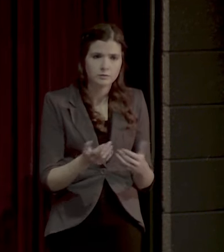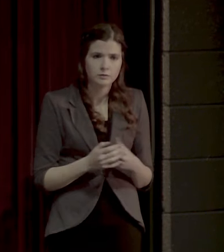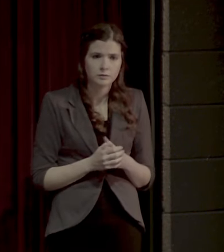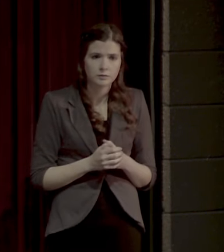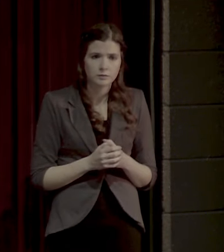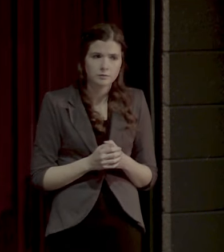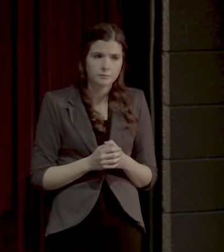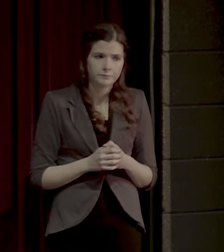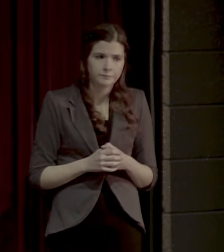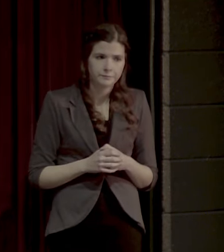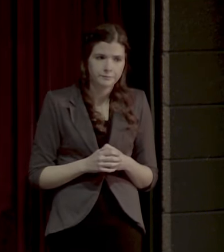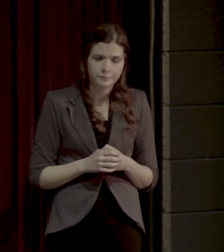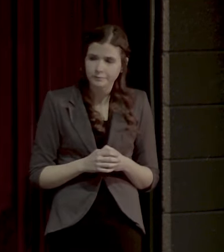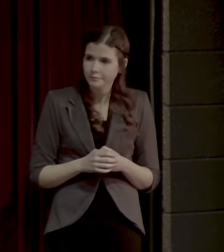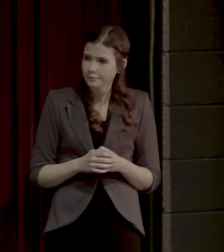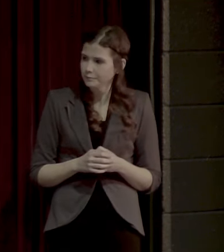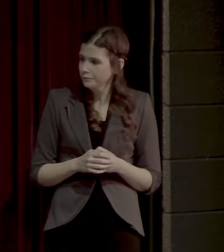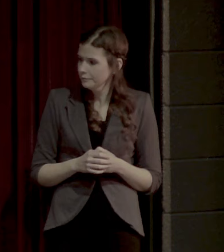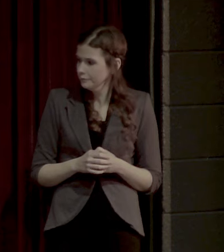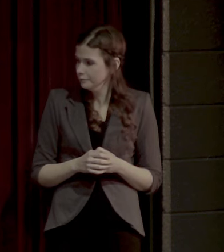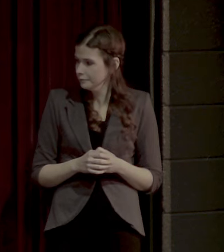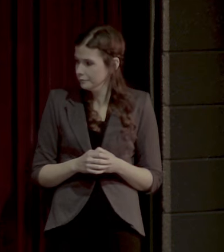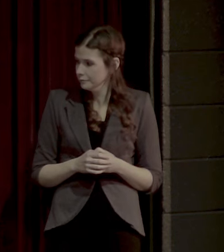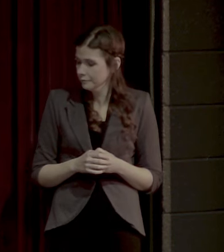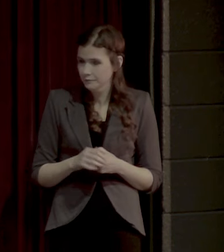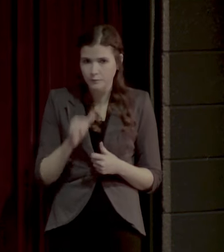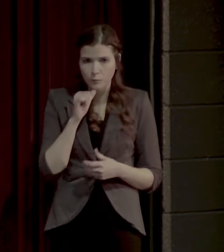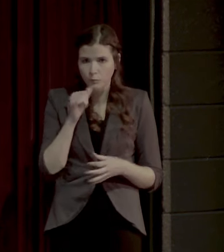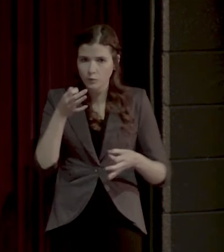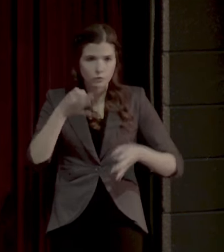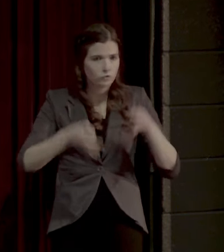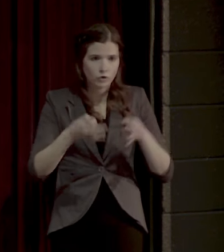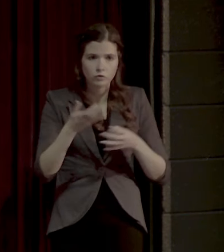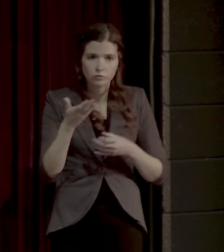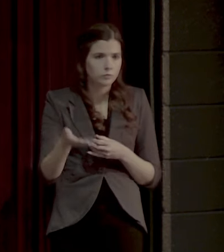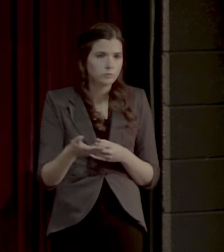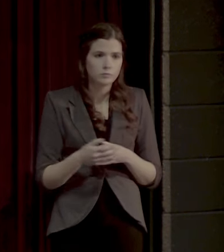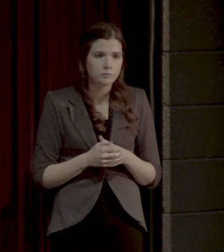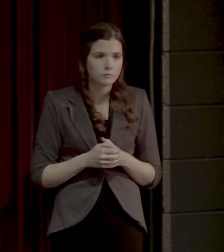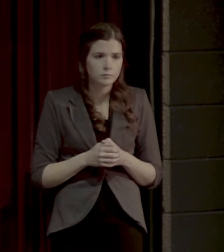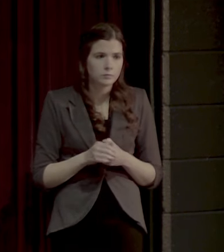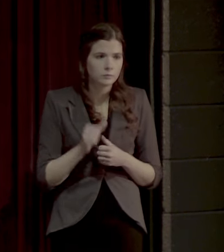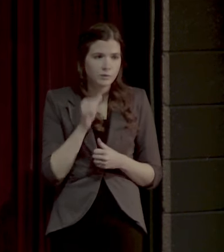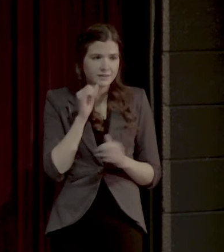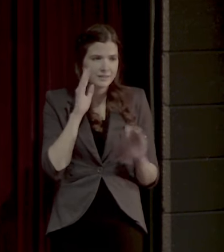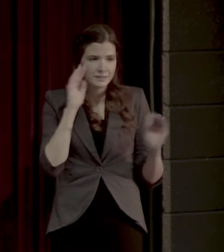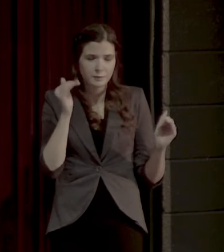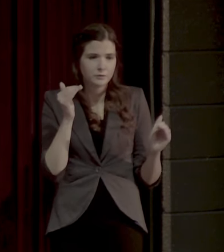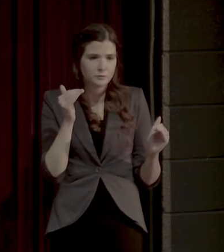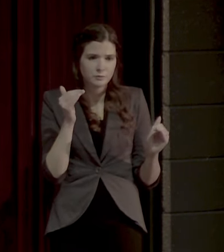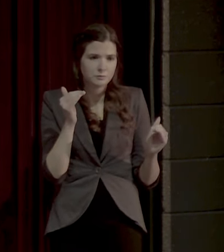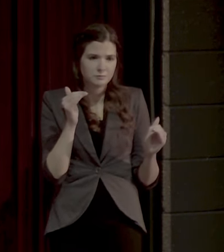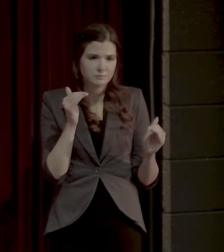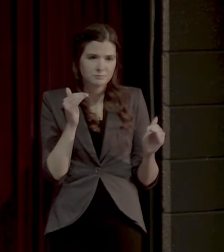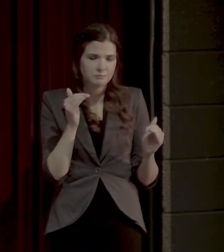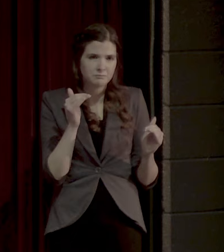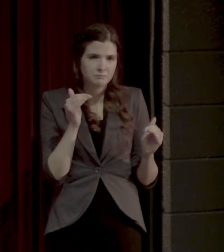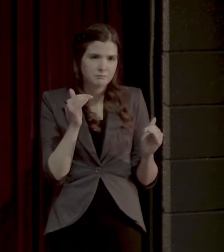when the snow melts. A rock doesn't judge you. It doesn't expect you to be a certain